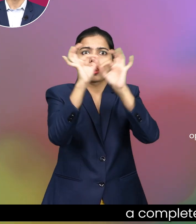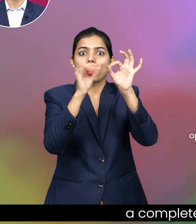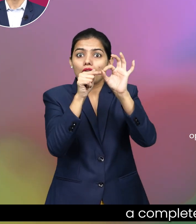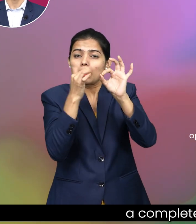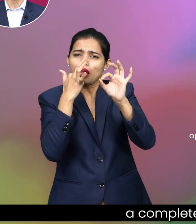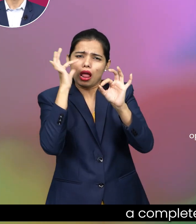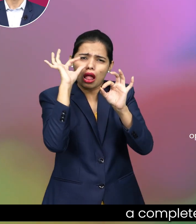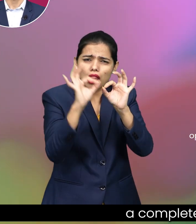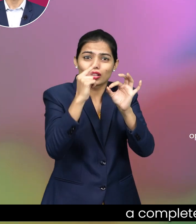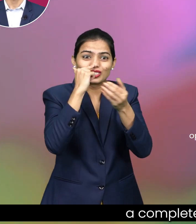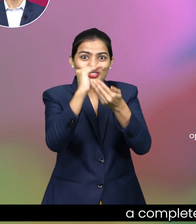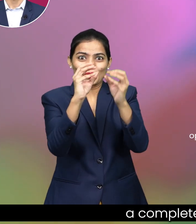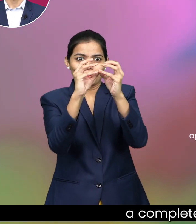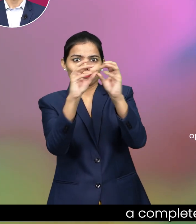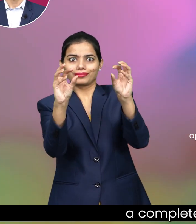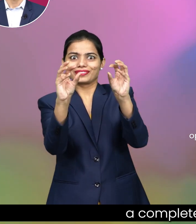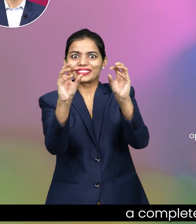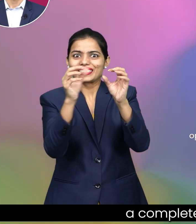chromosomes.